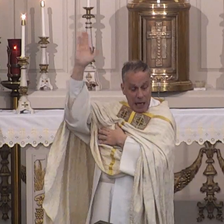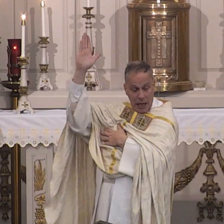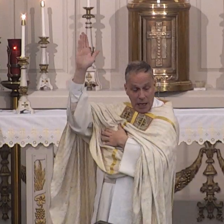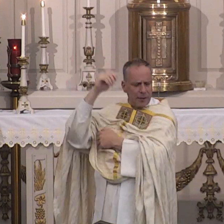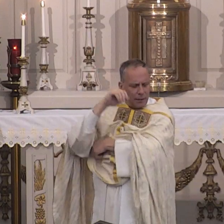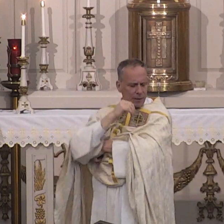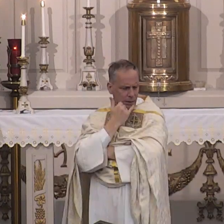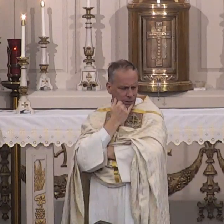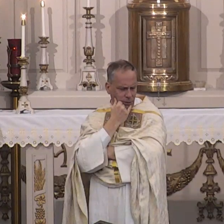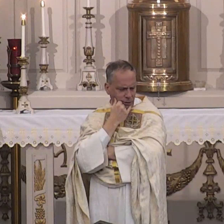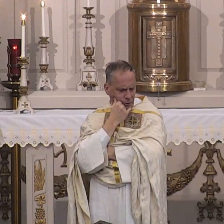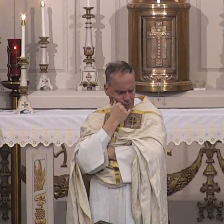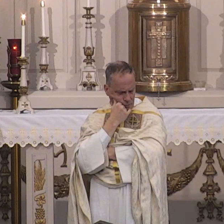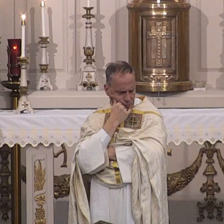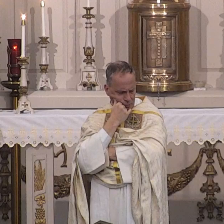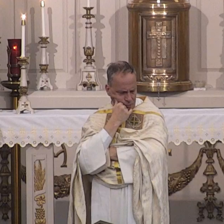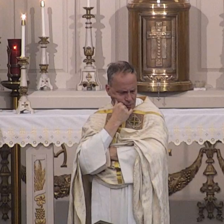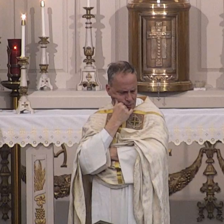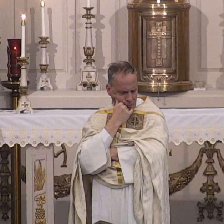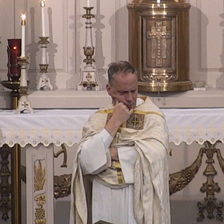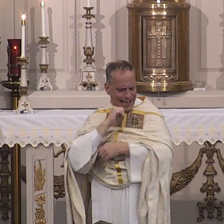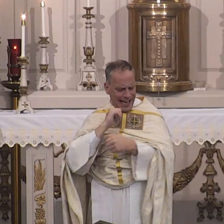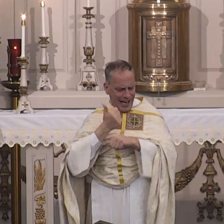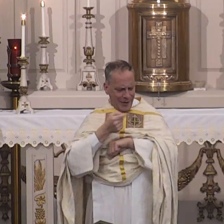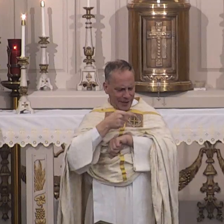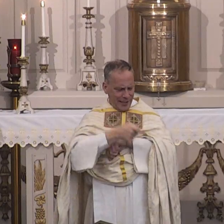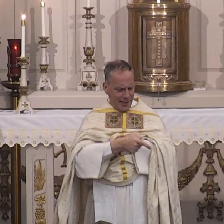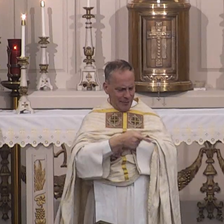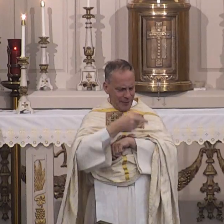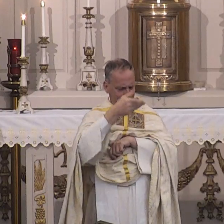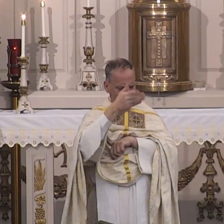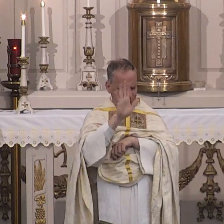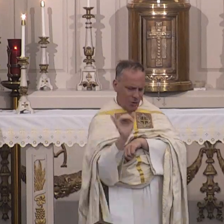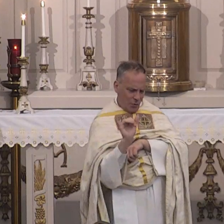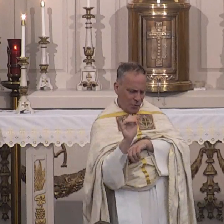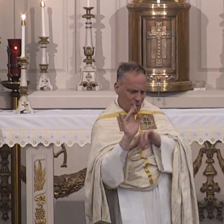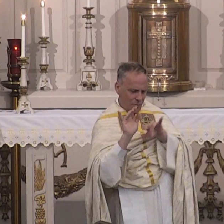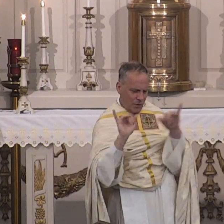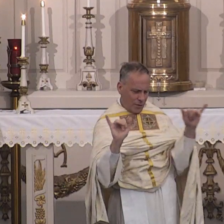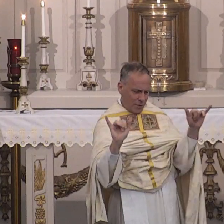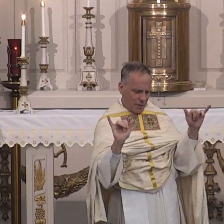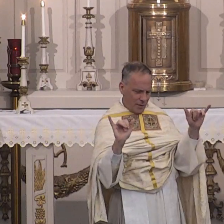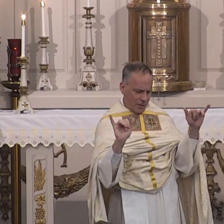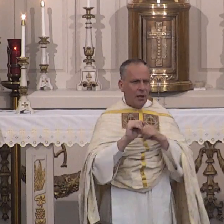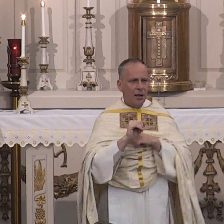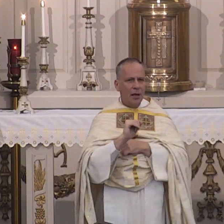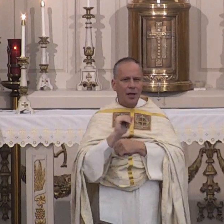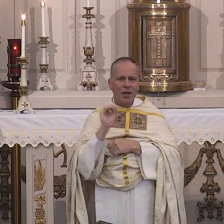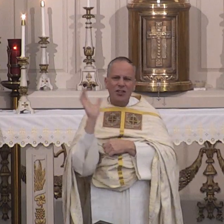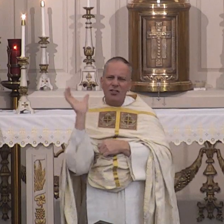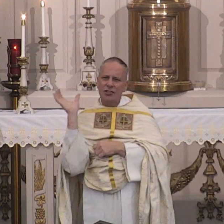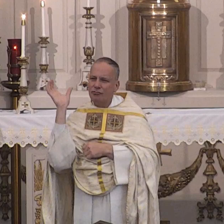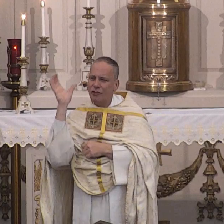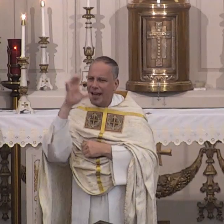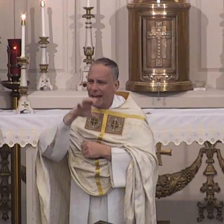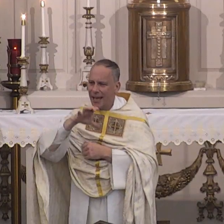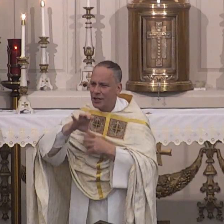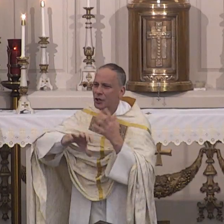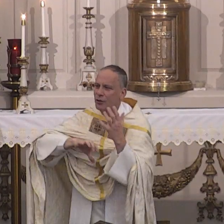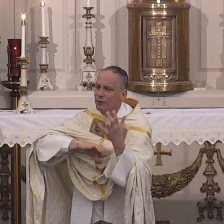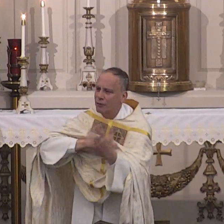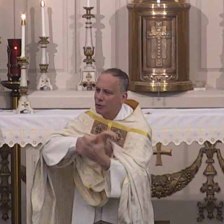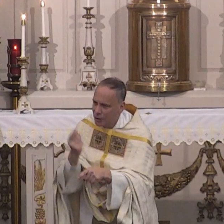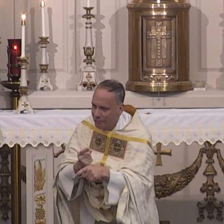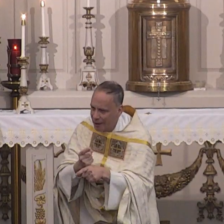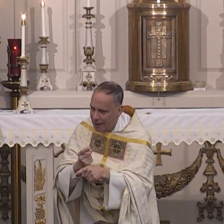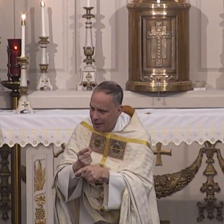I thought that Jesus's Father was God. So how can he be God too? It's strange.